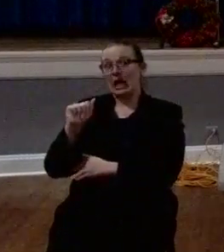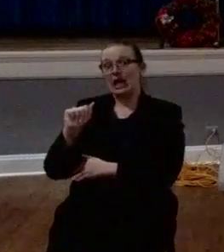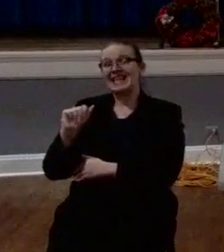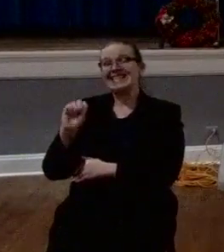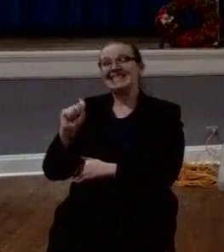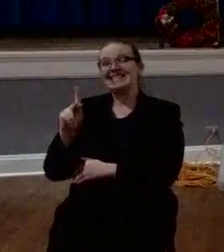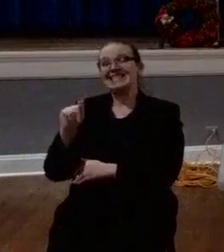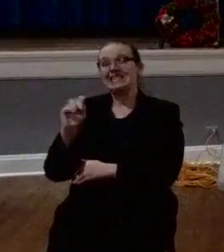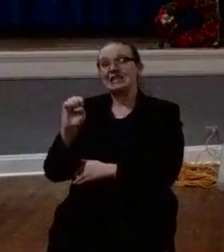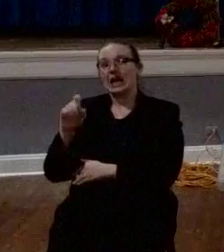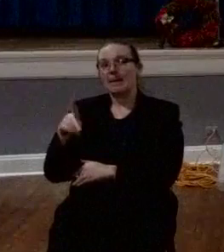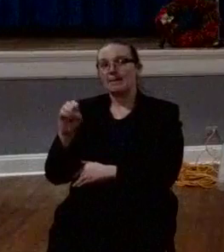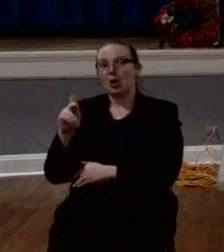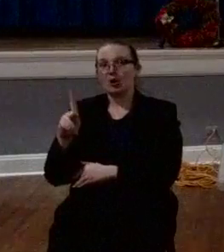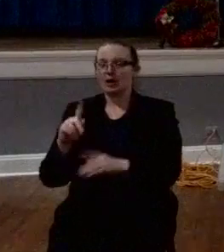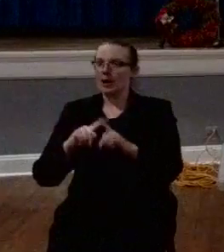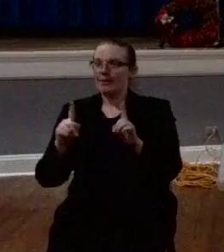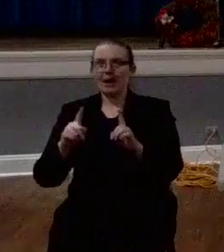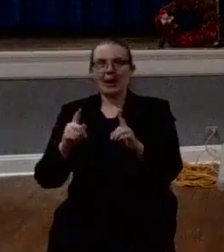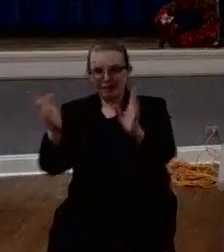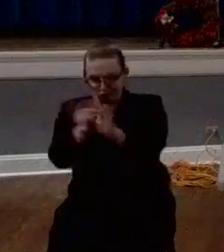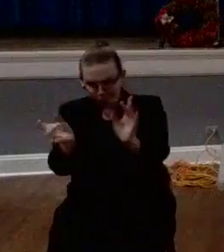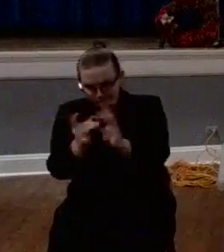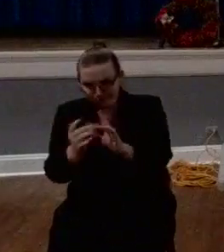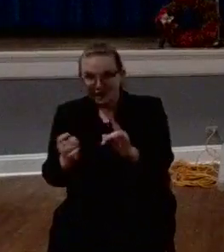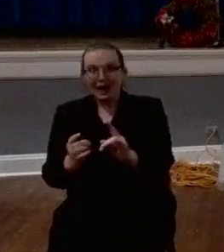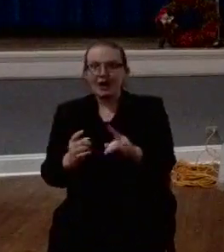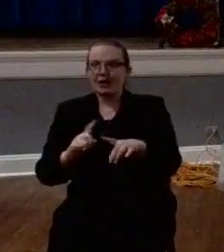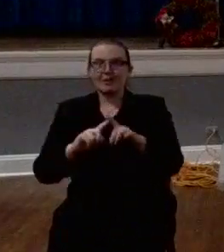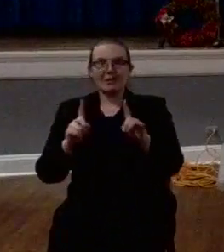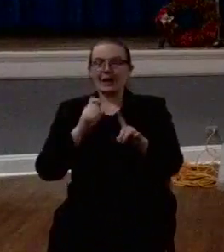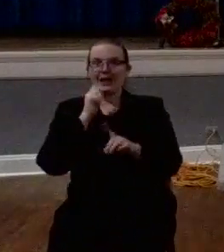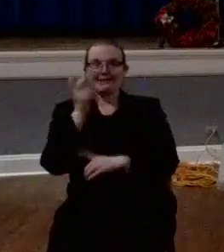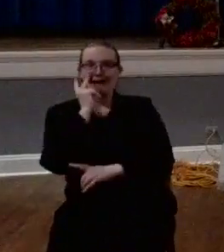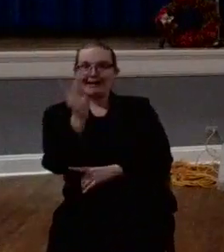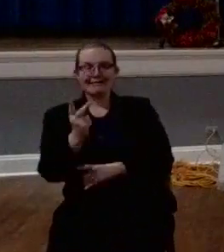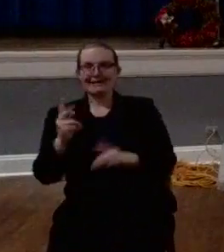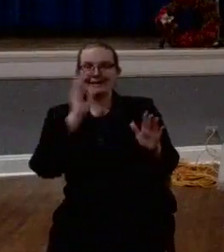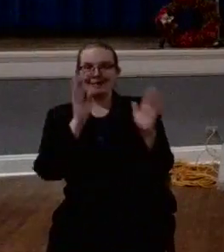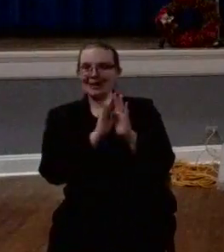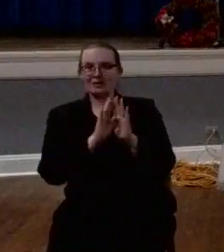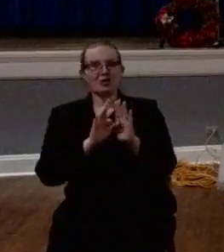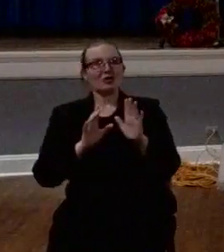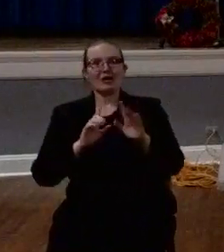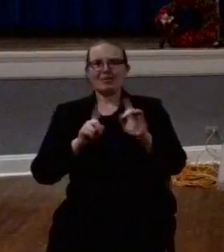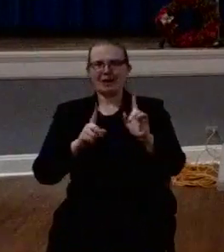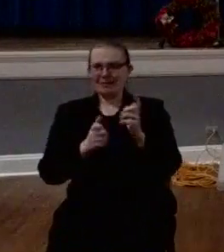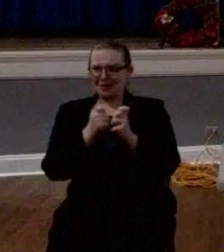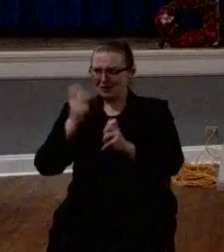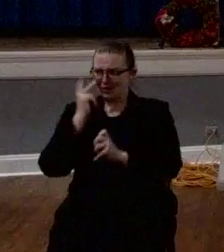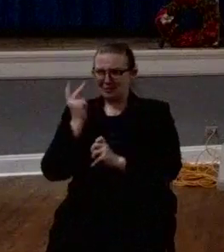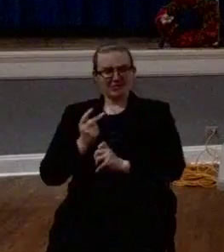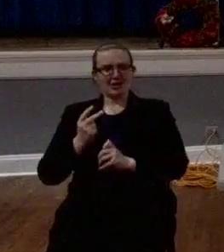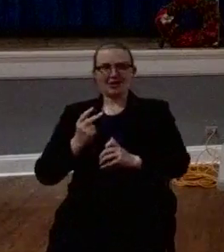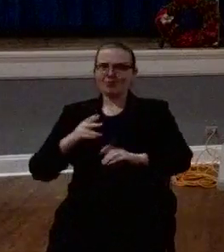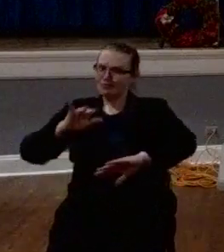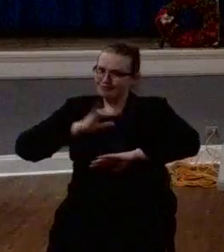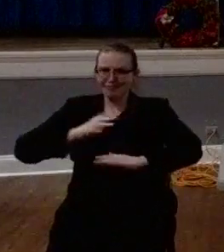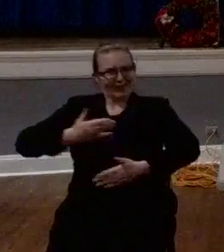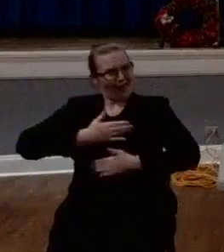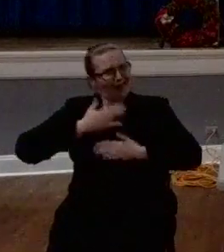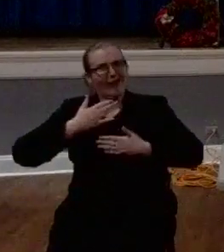to say, but the renderings, I haven't seen them yet. So from most of what we saw, we were very happy